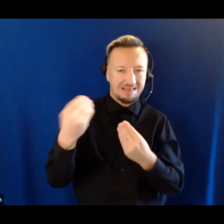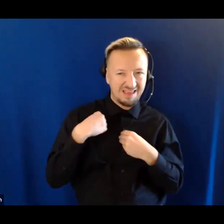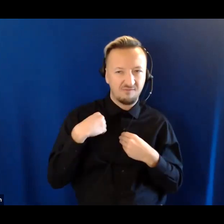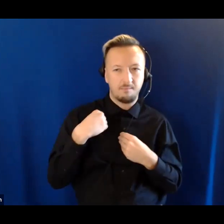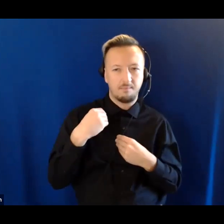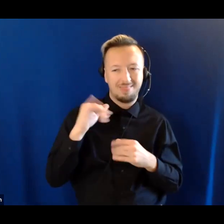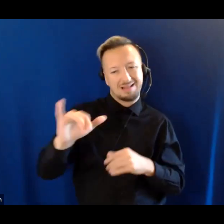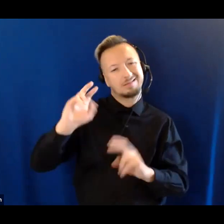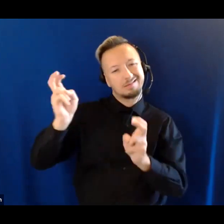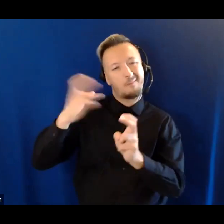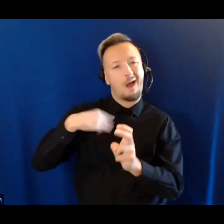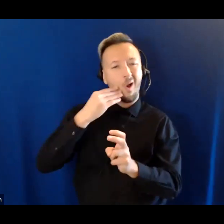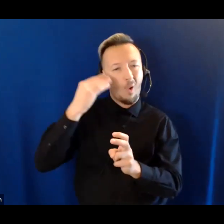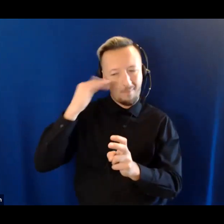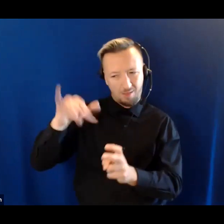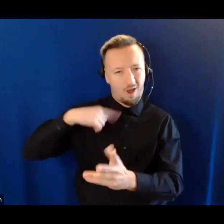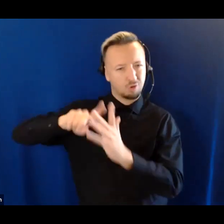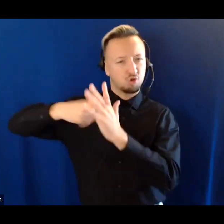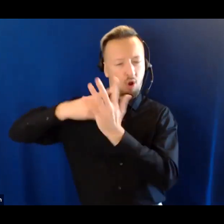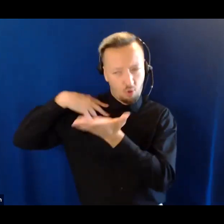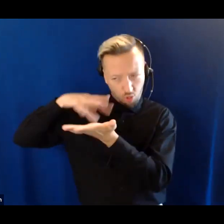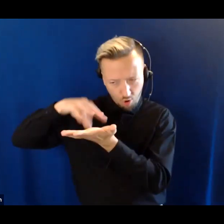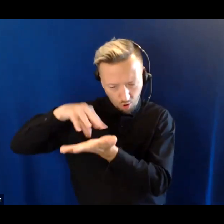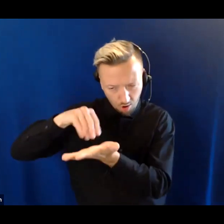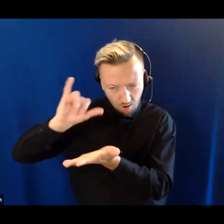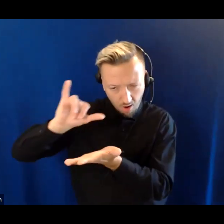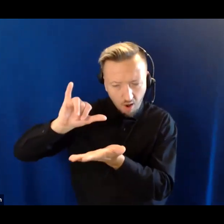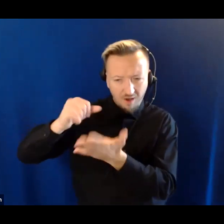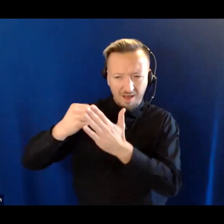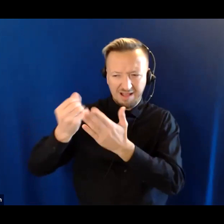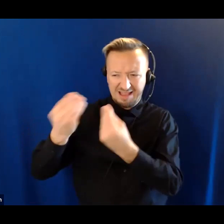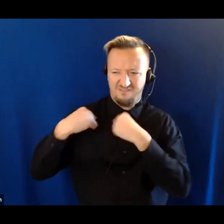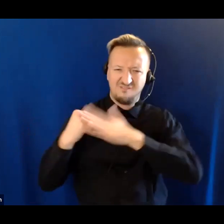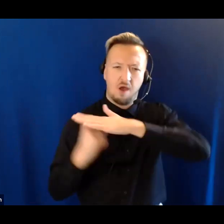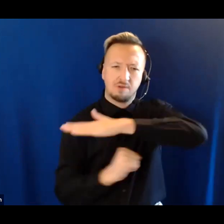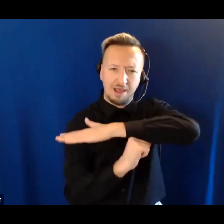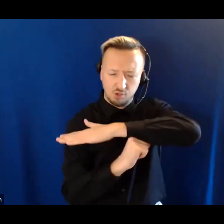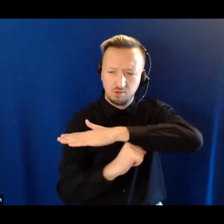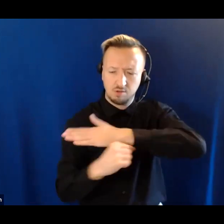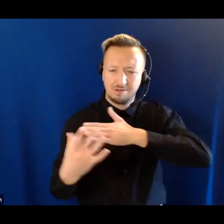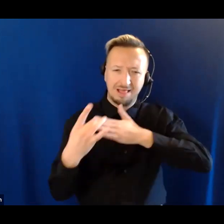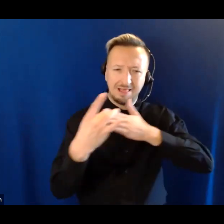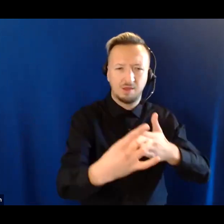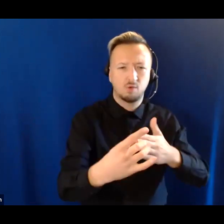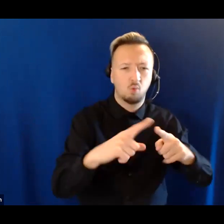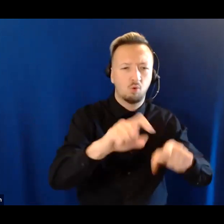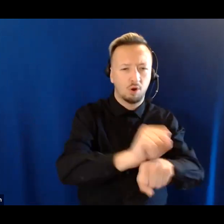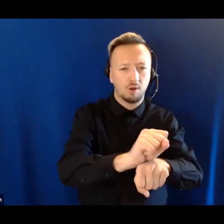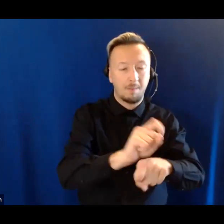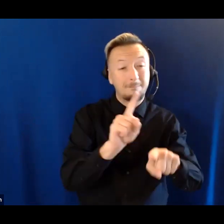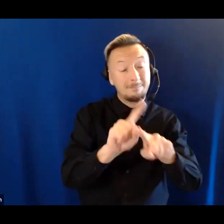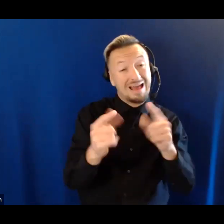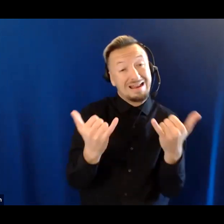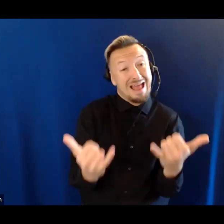language that gave me foundation to be able to do any type of work. But at this point, it feels very difficult for